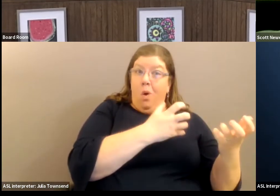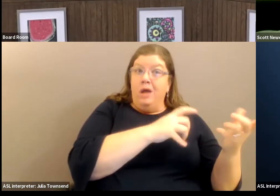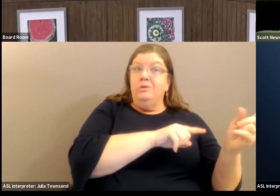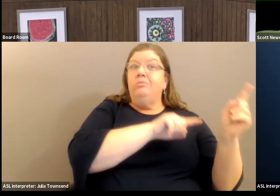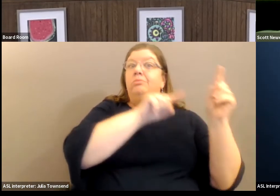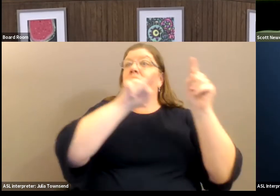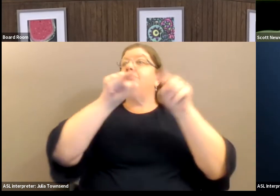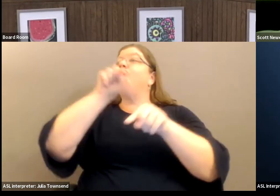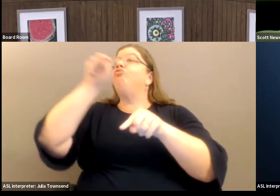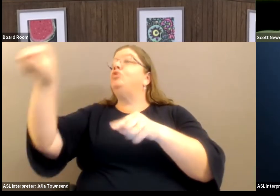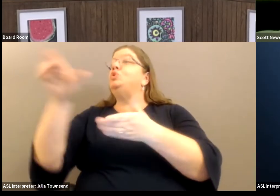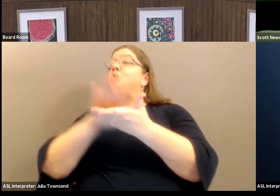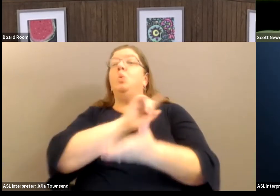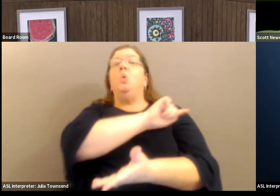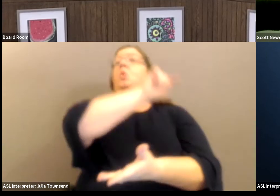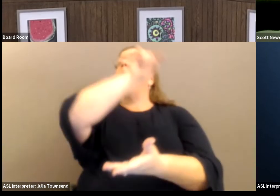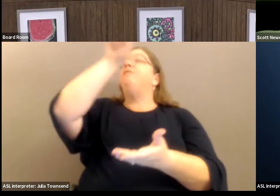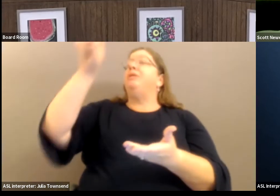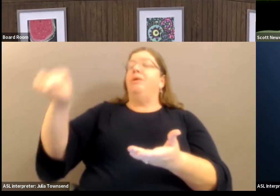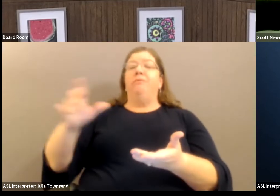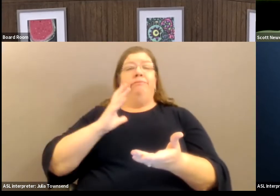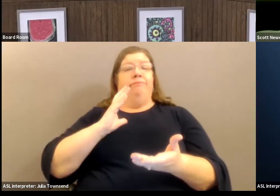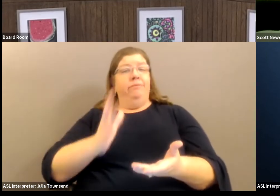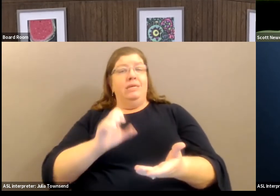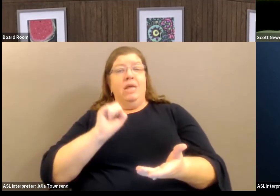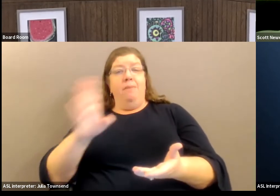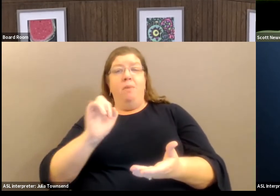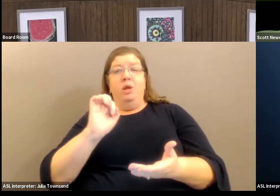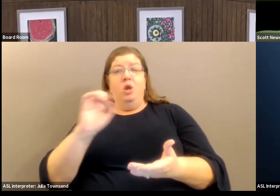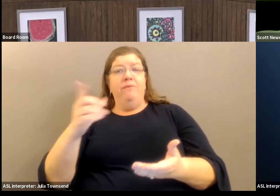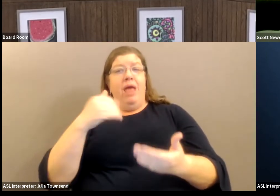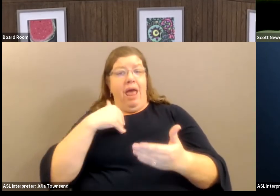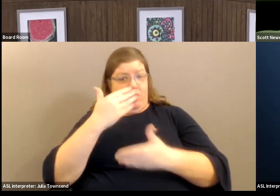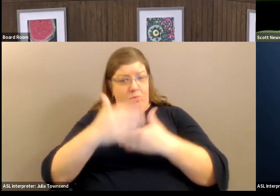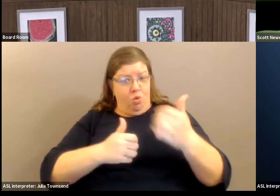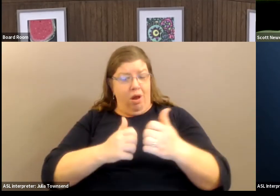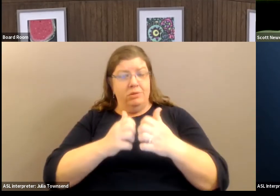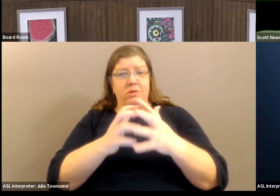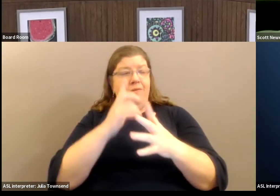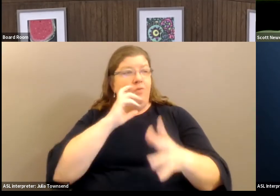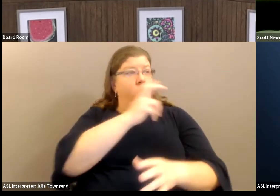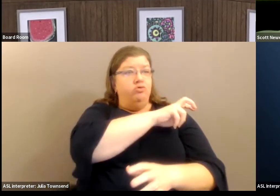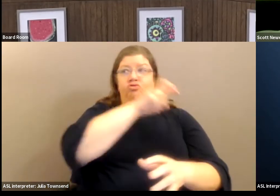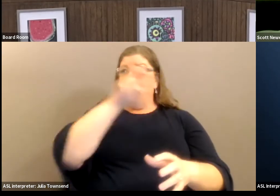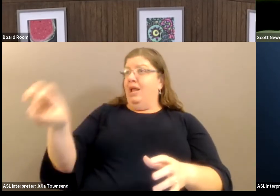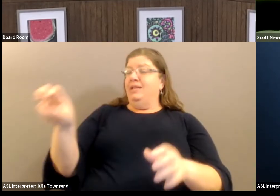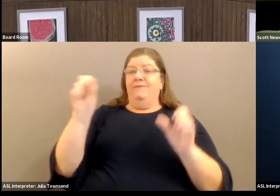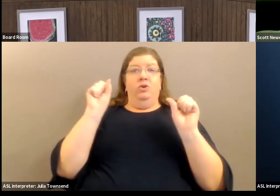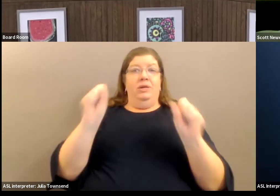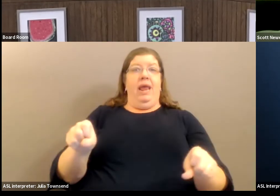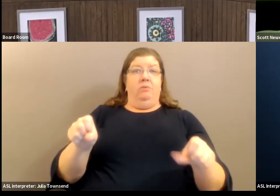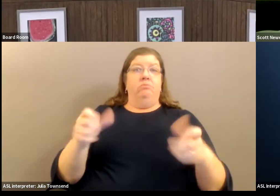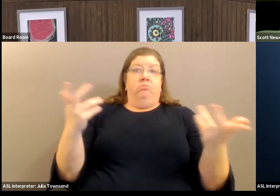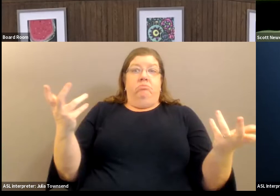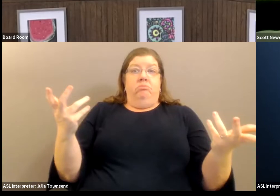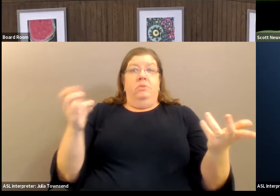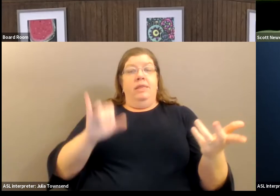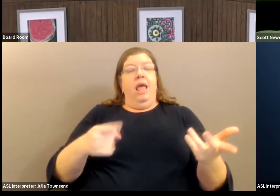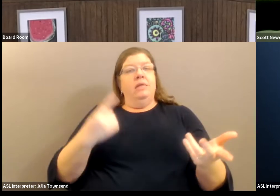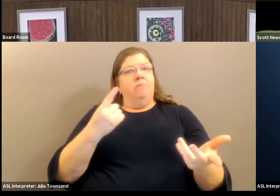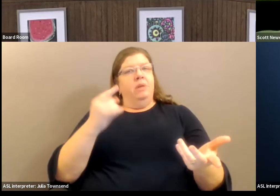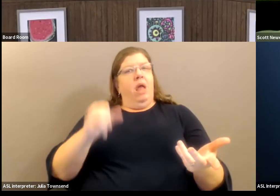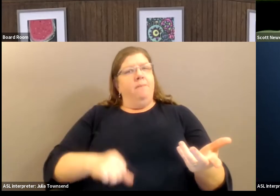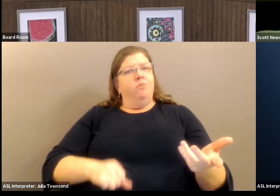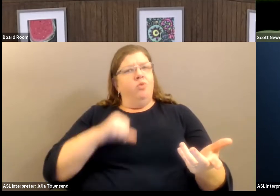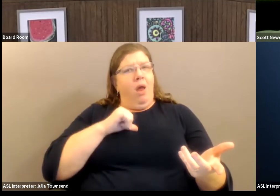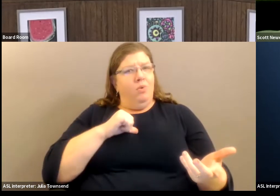go to a different school, Santa Barbara Unified has a process for transfers. And that's something that I'm very proud